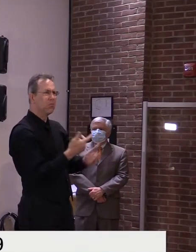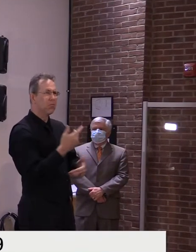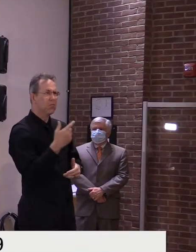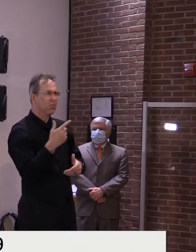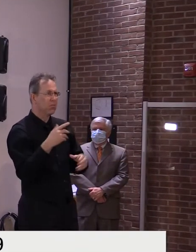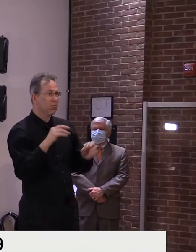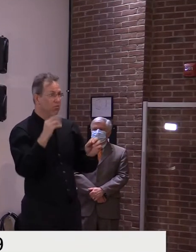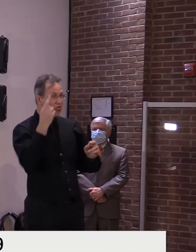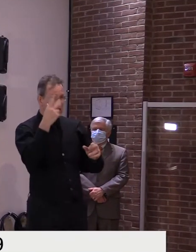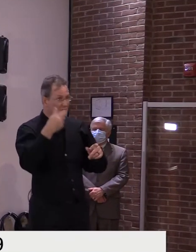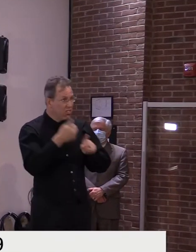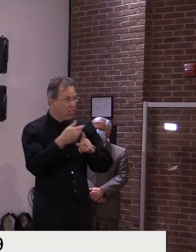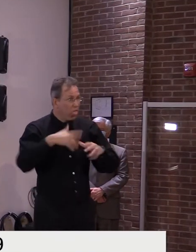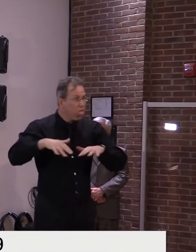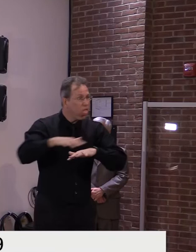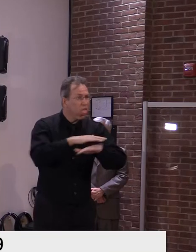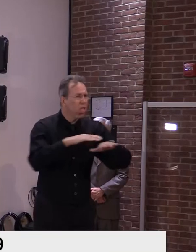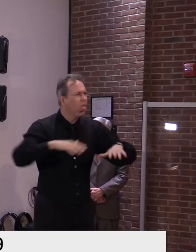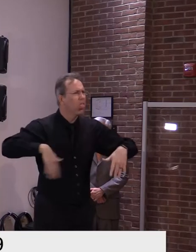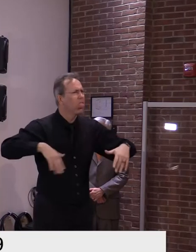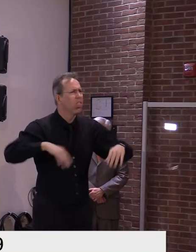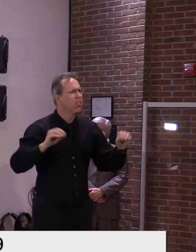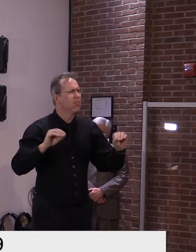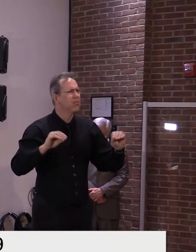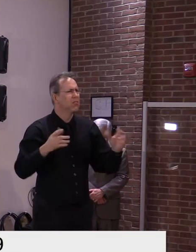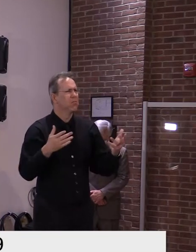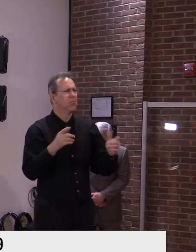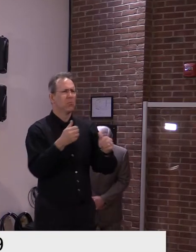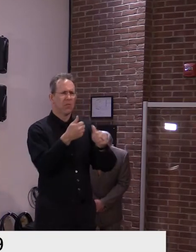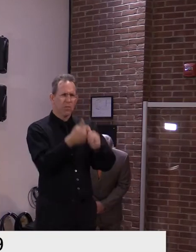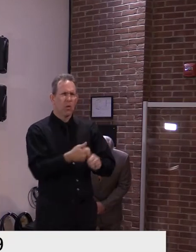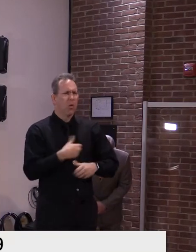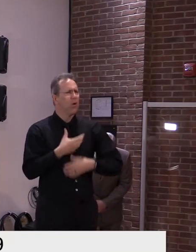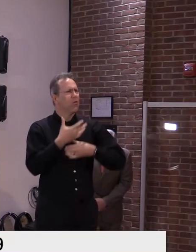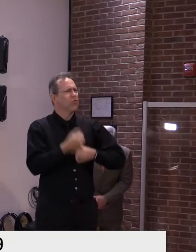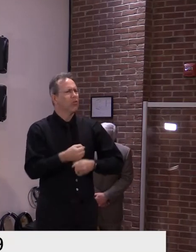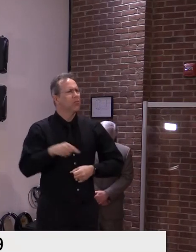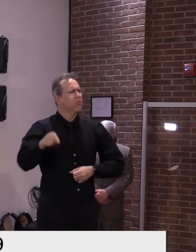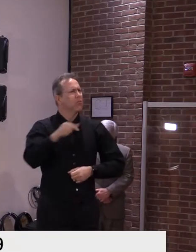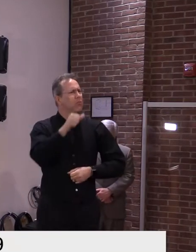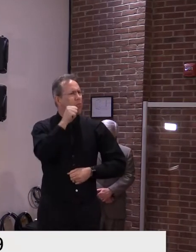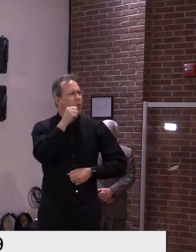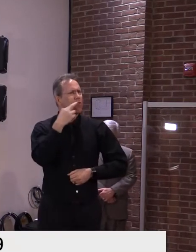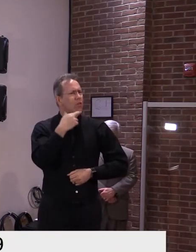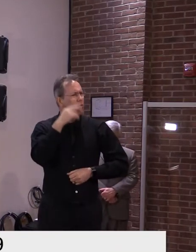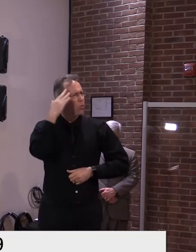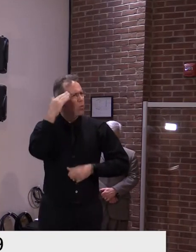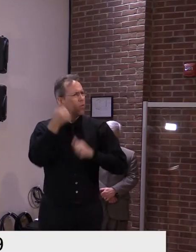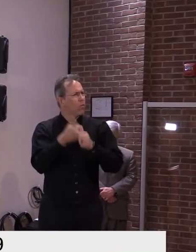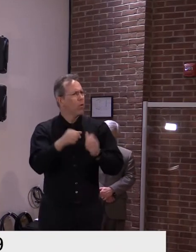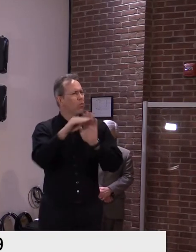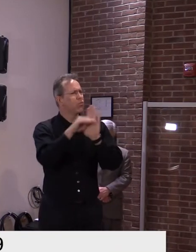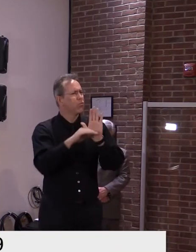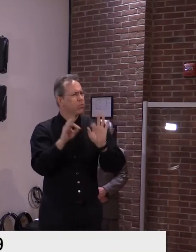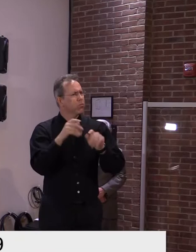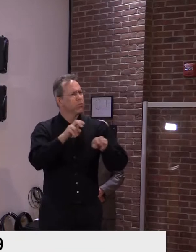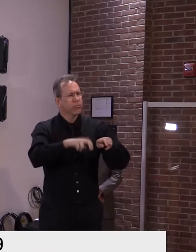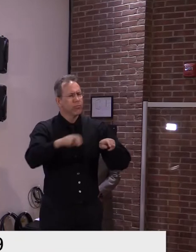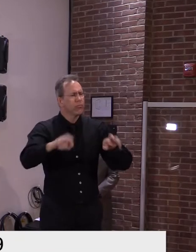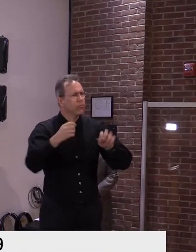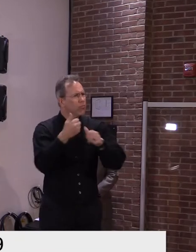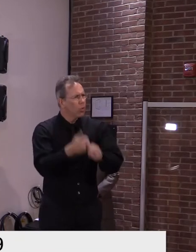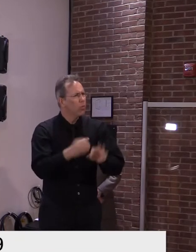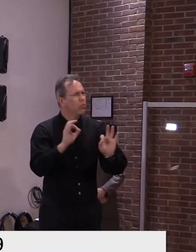people fear. And I have complete confidence that they have been following that guidance. This would be too early for me to